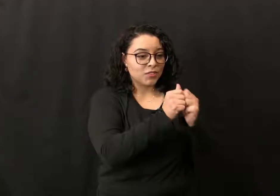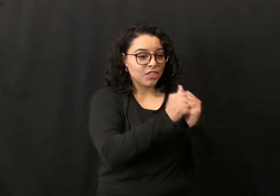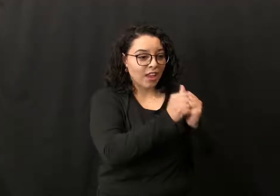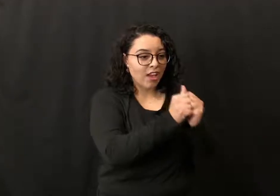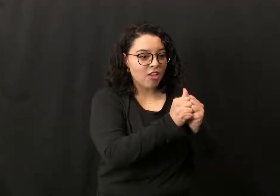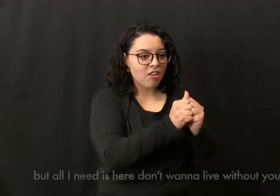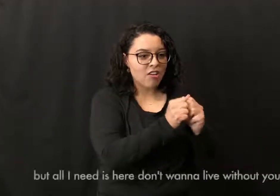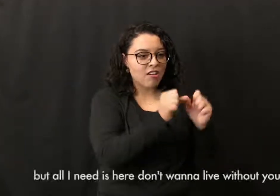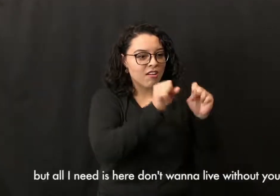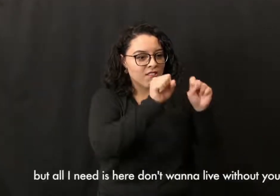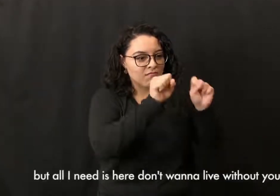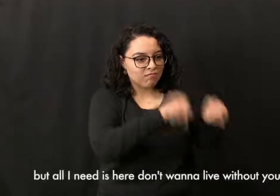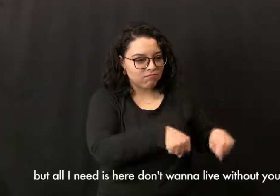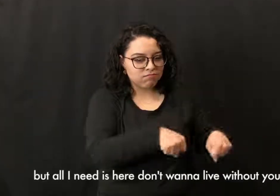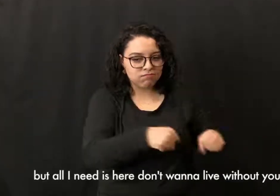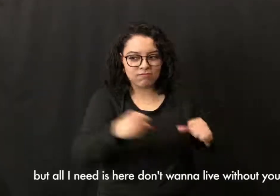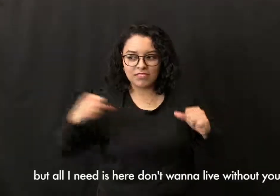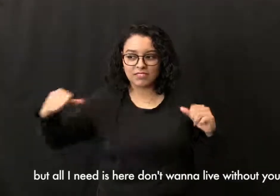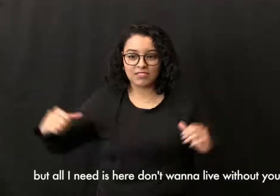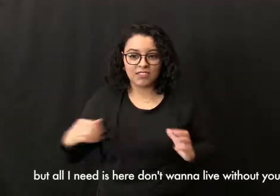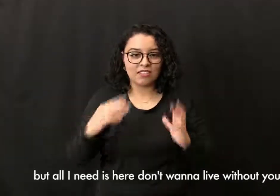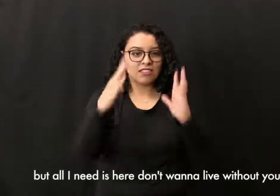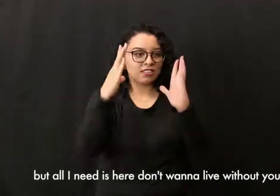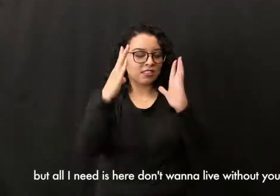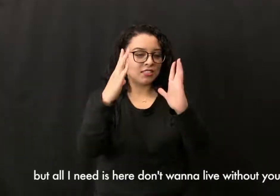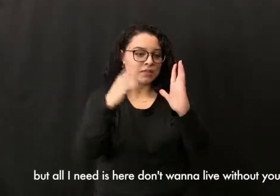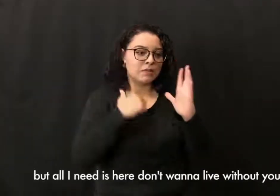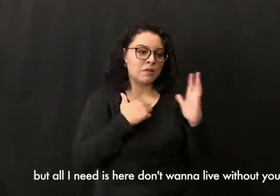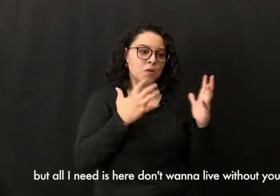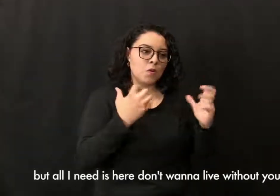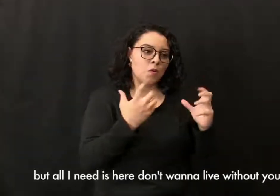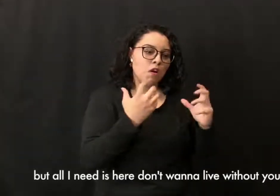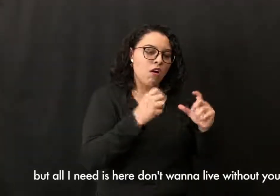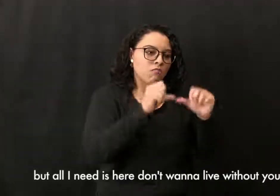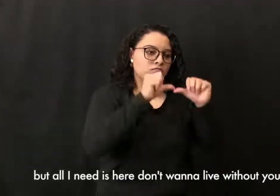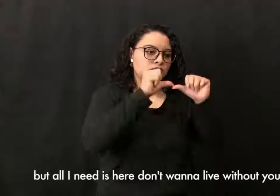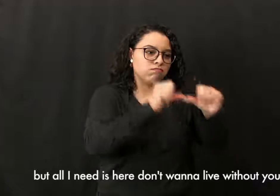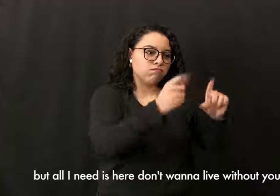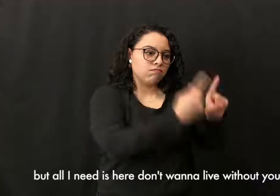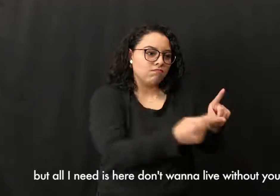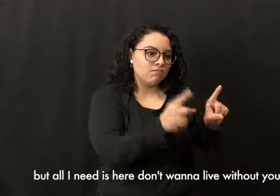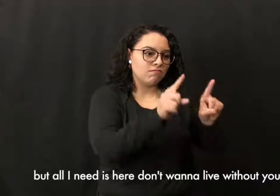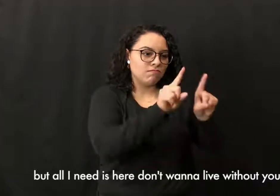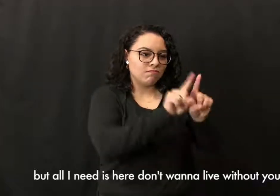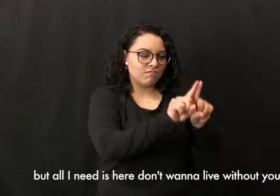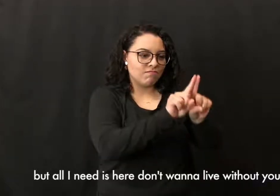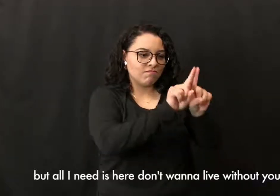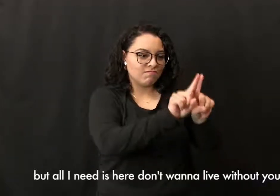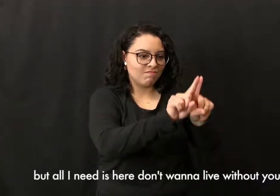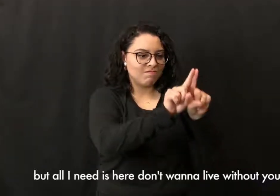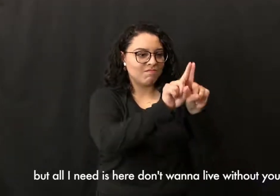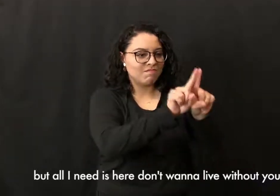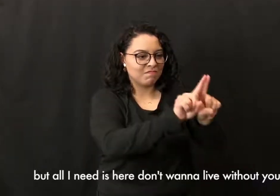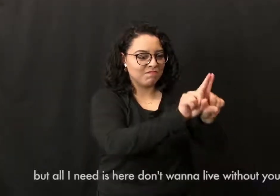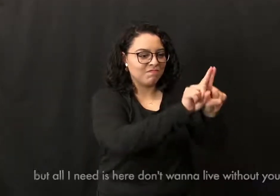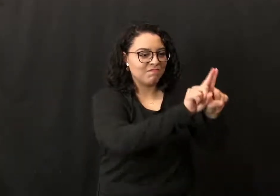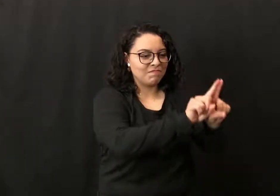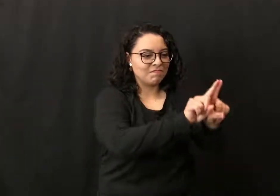But all I need is here Don't wanna live without you